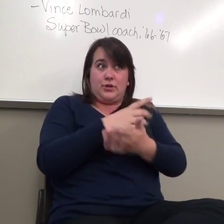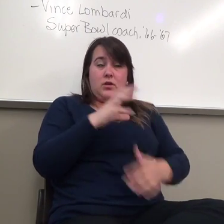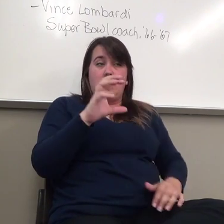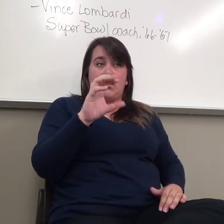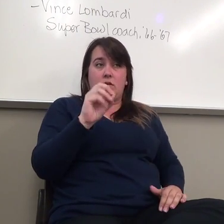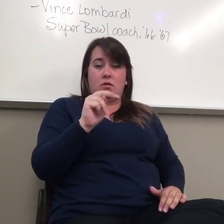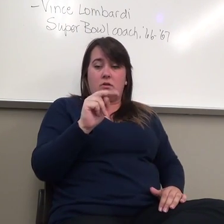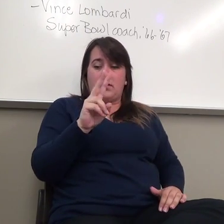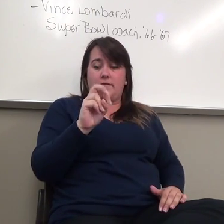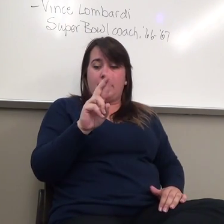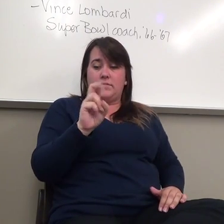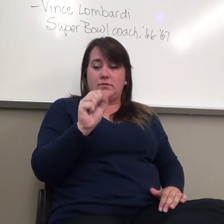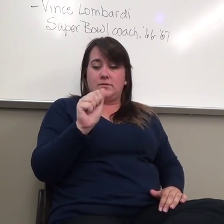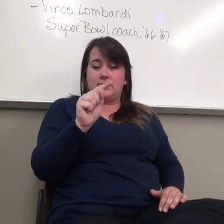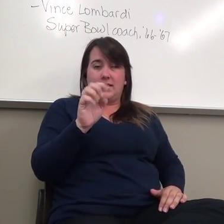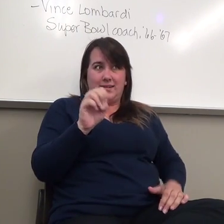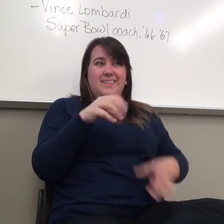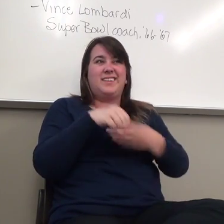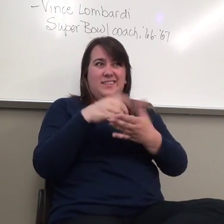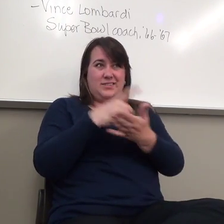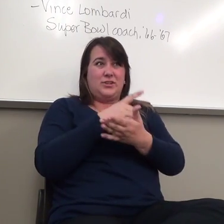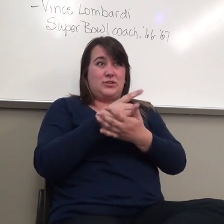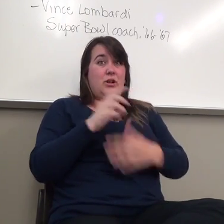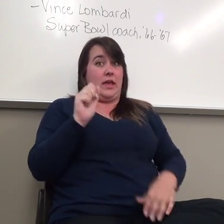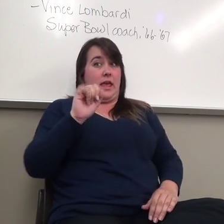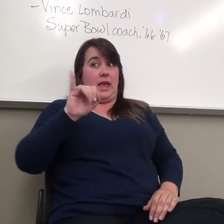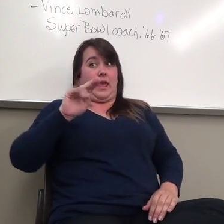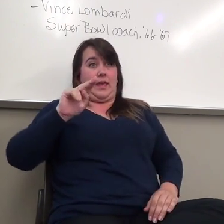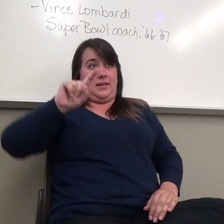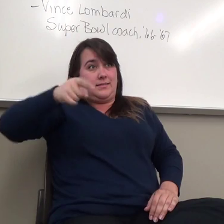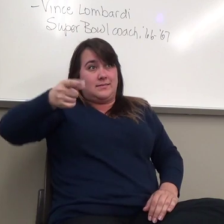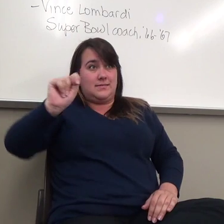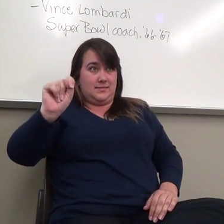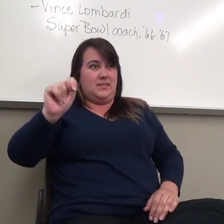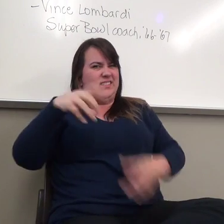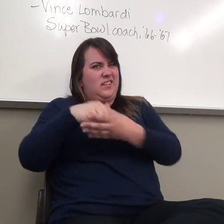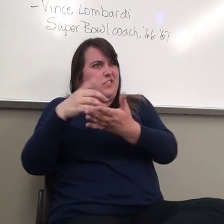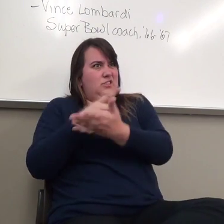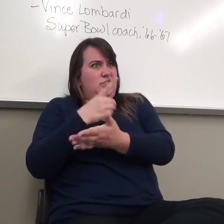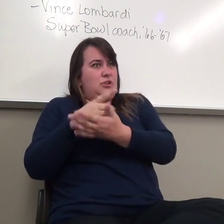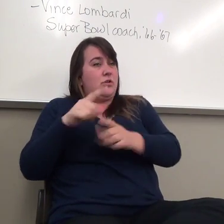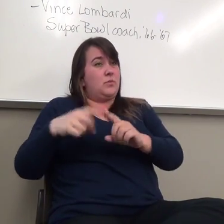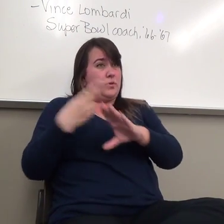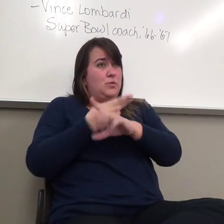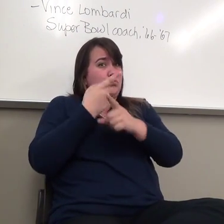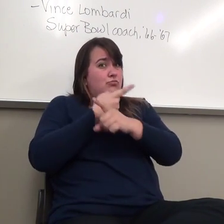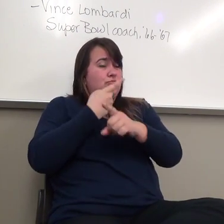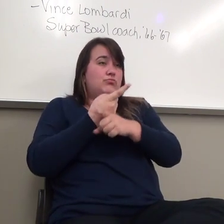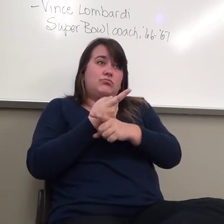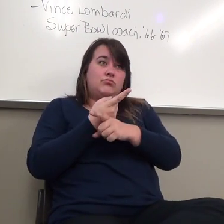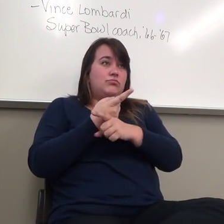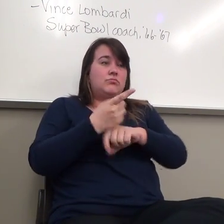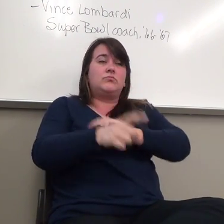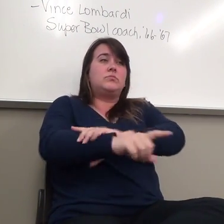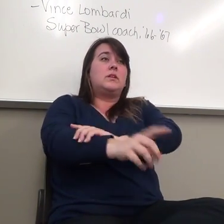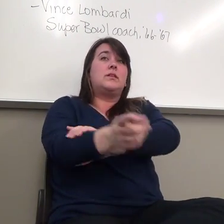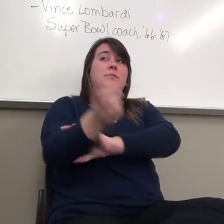right? Like we said, ain't is in the dictionary. But you notice what it says there,